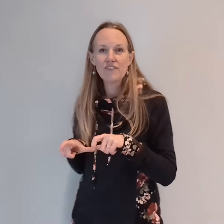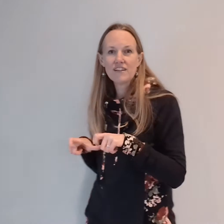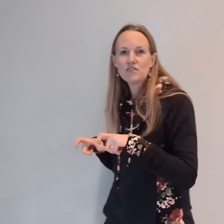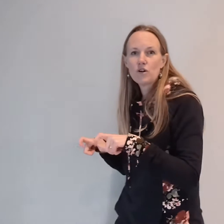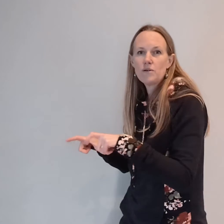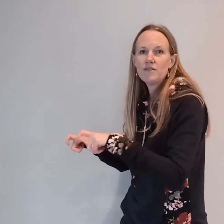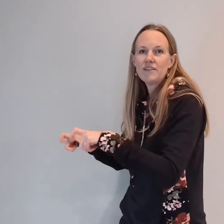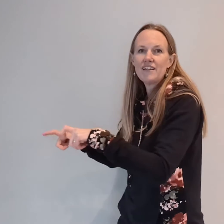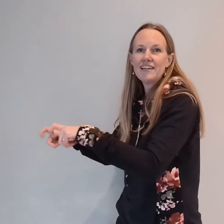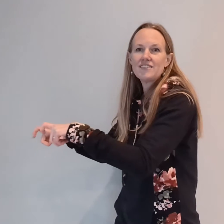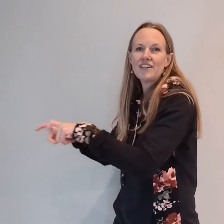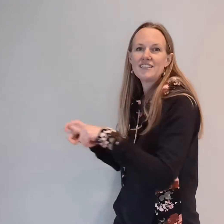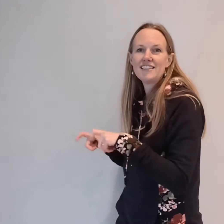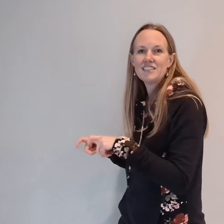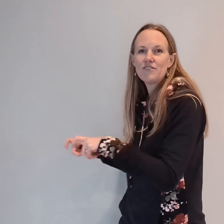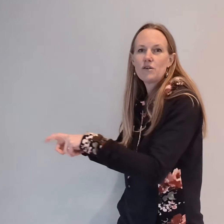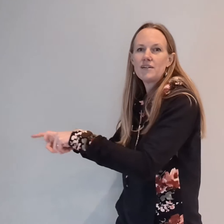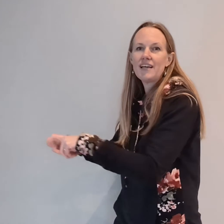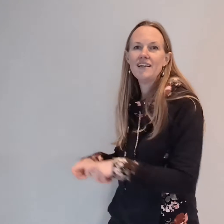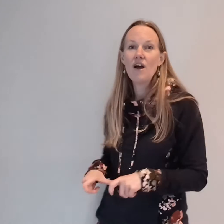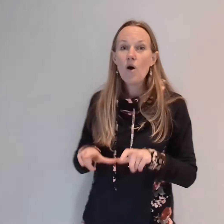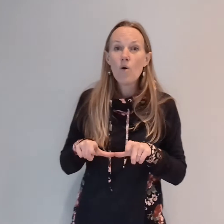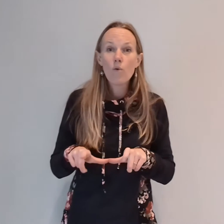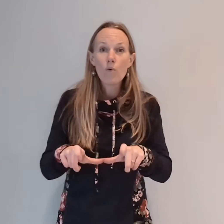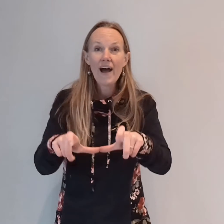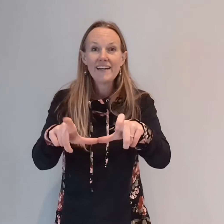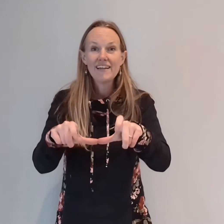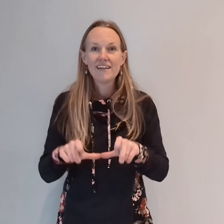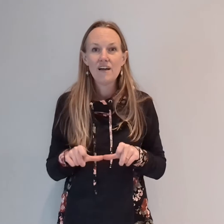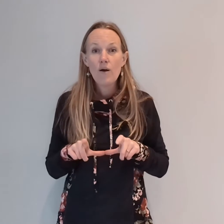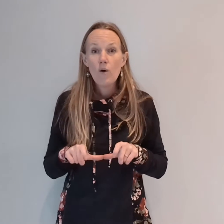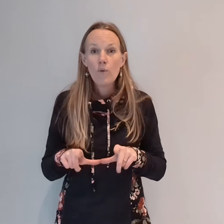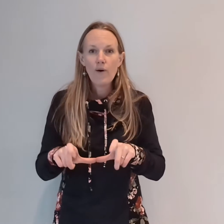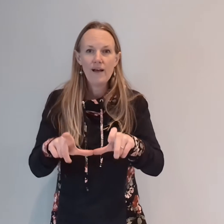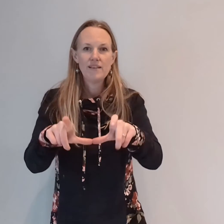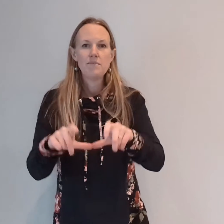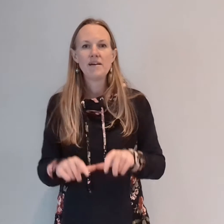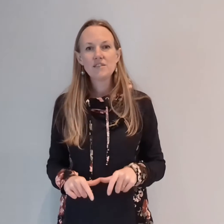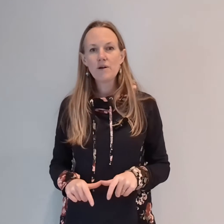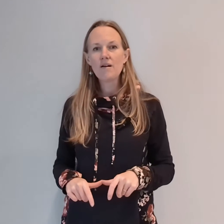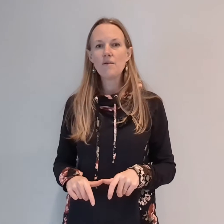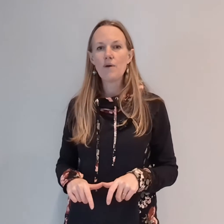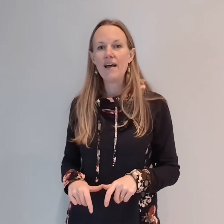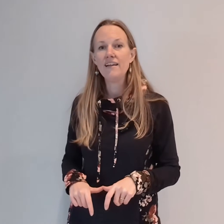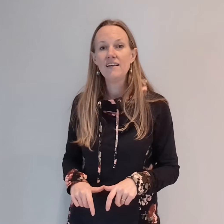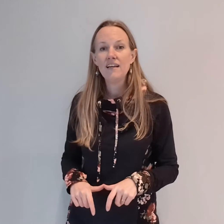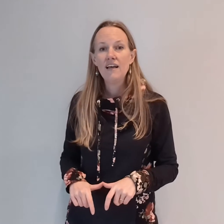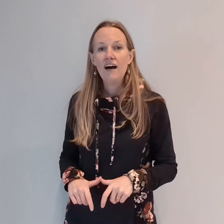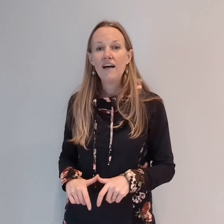fingers forward with your index fingers inching forward, okay? Run, run. Mountain where I run.